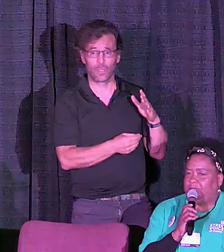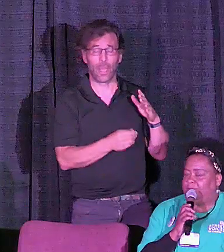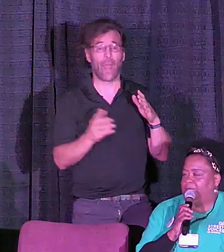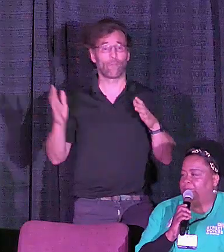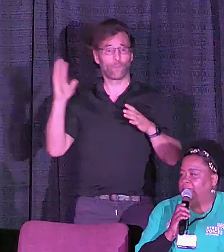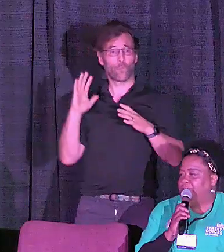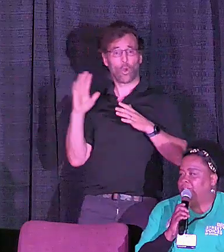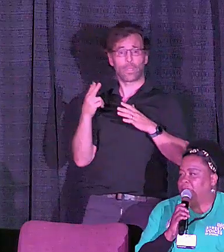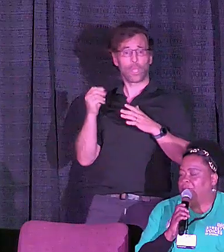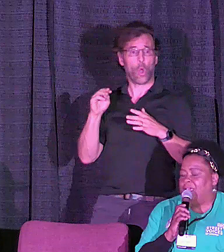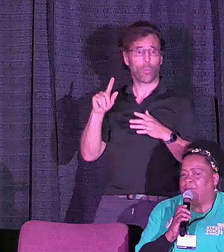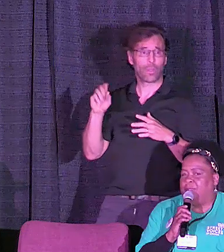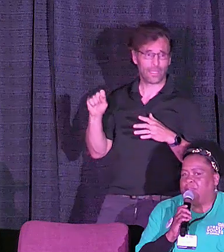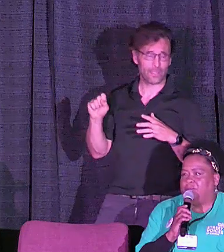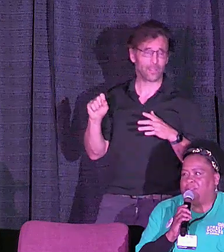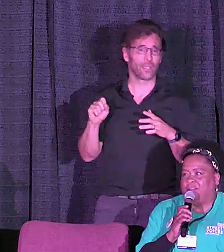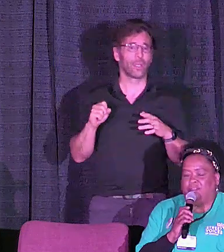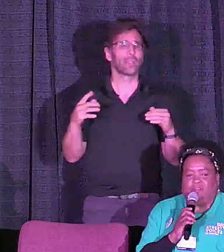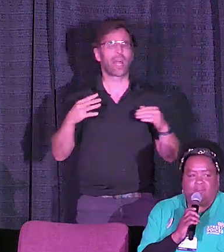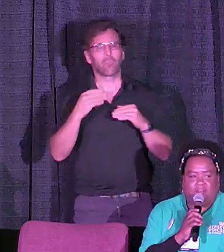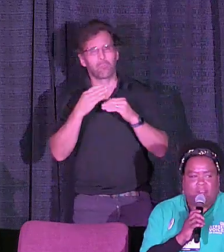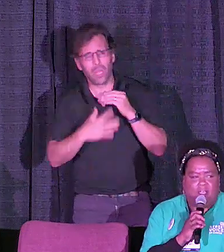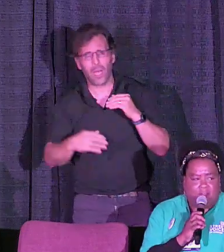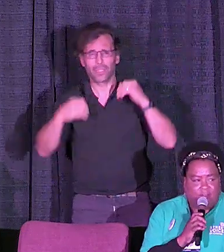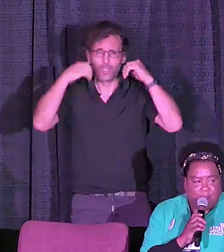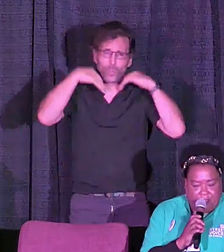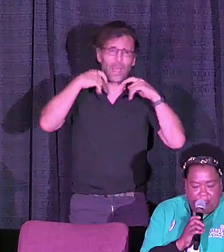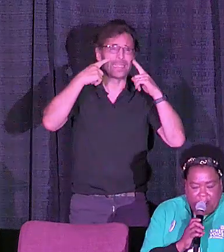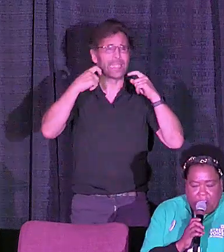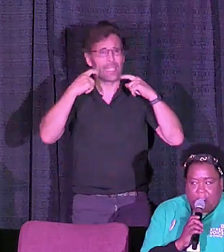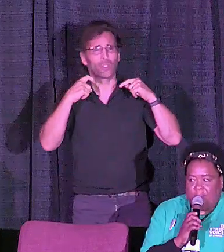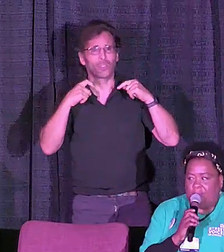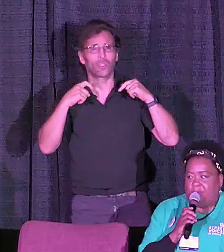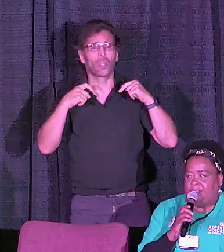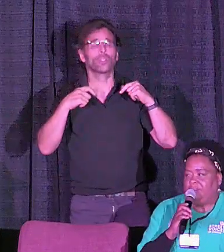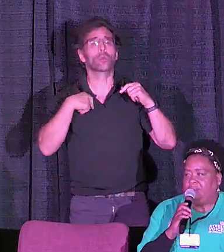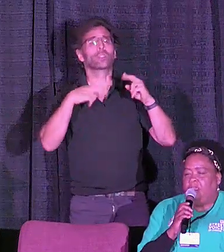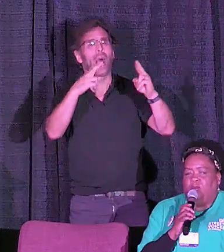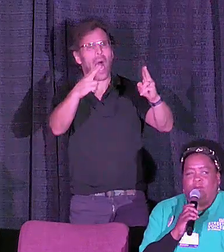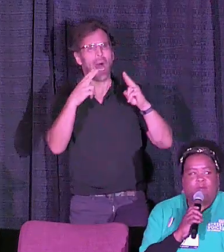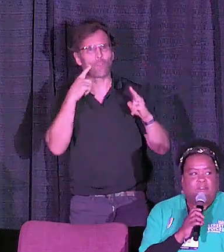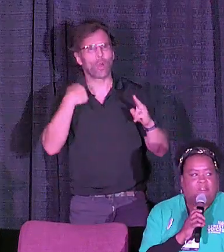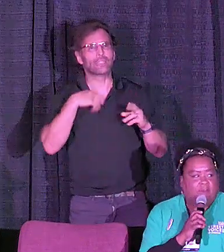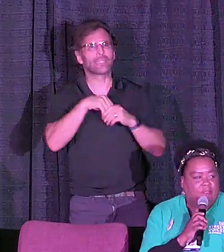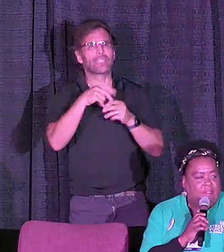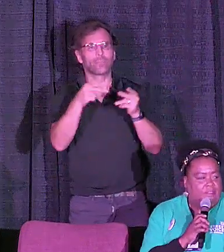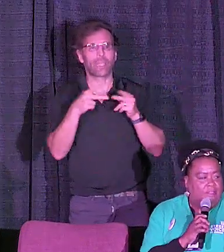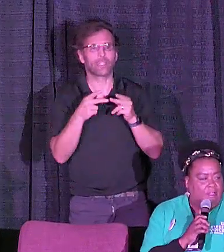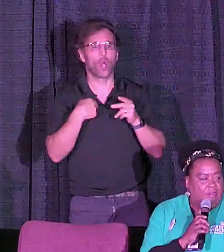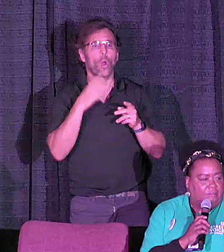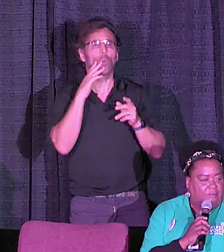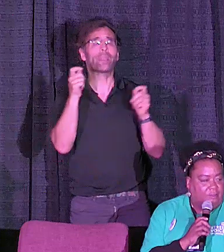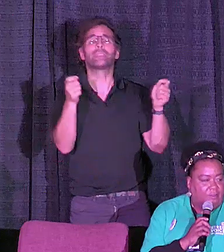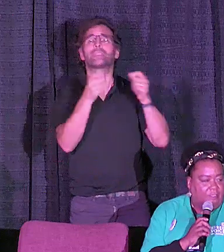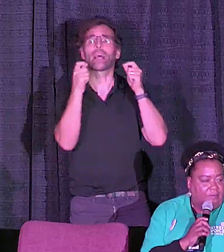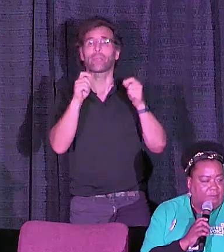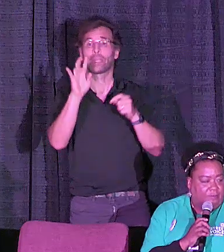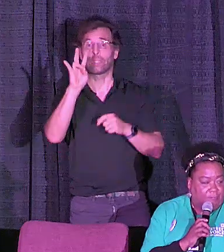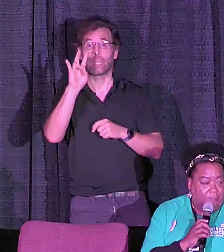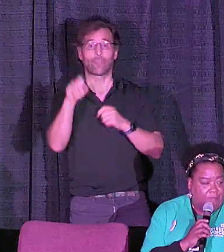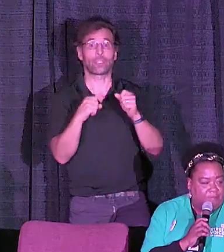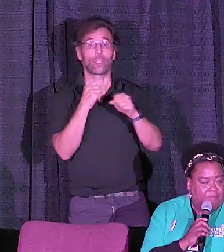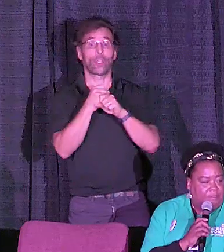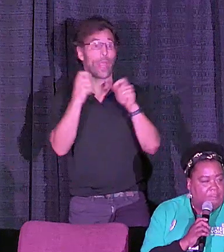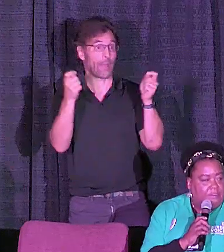homeless. There's been a lot of blood, sweat, and tears, so it's an honor to be in this space. We will be celebrating our 7-year